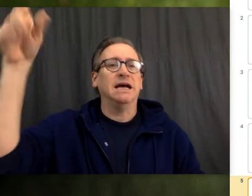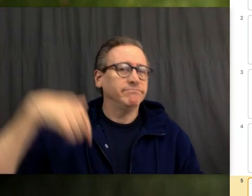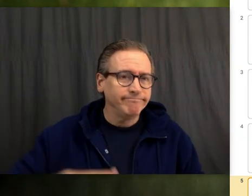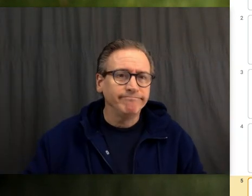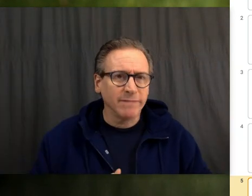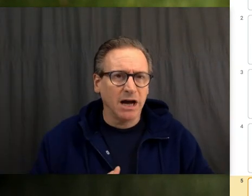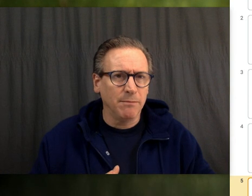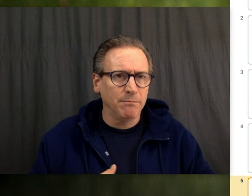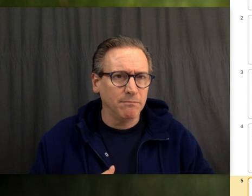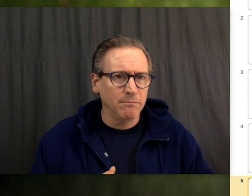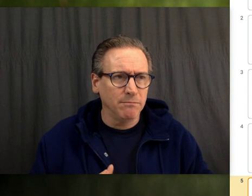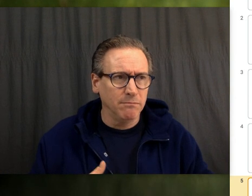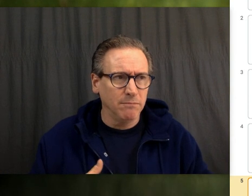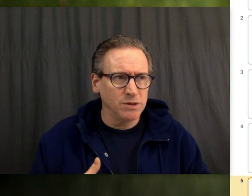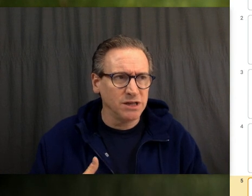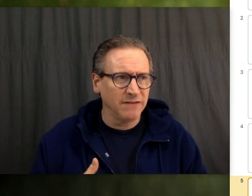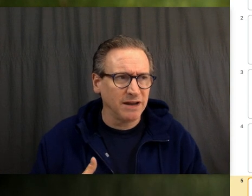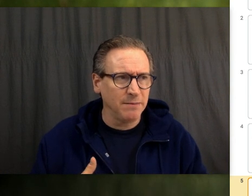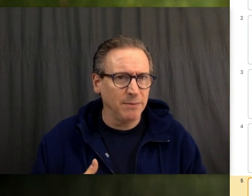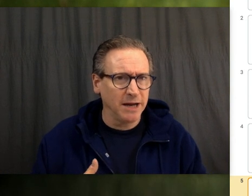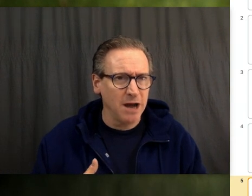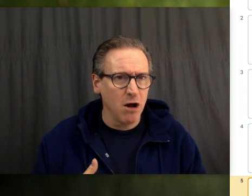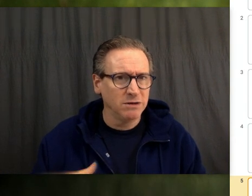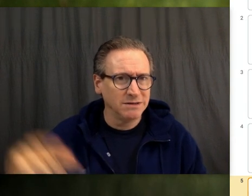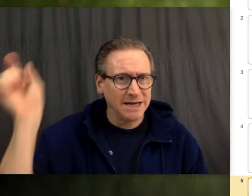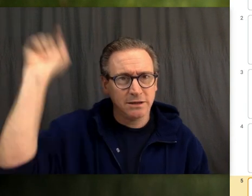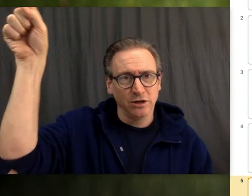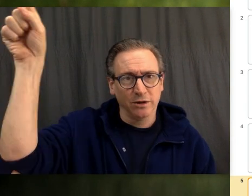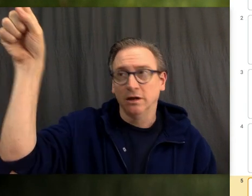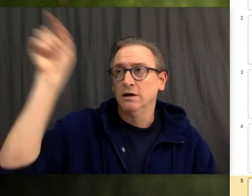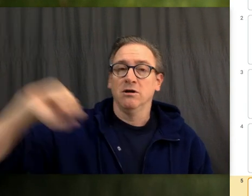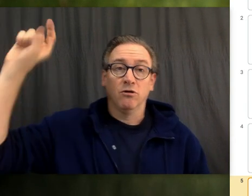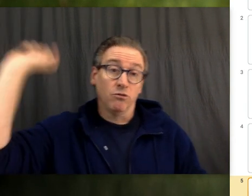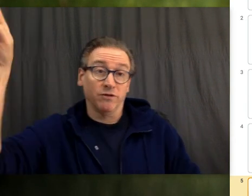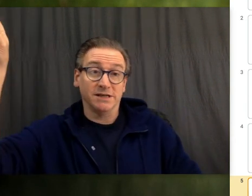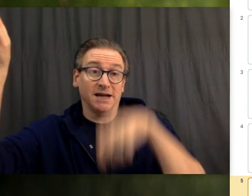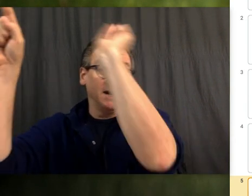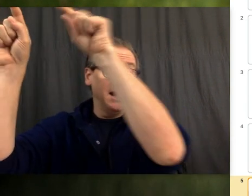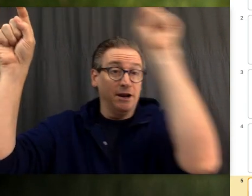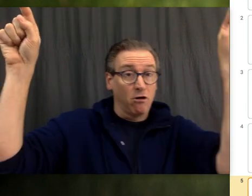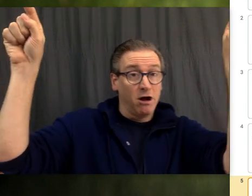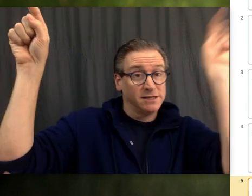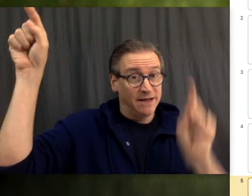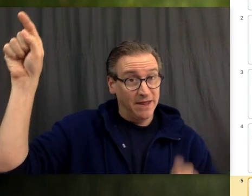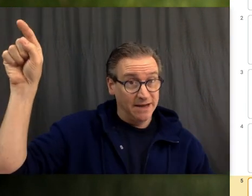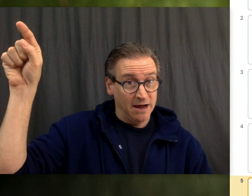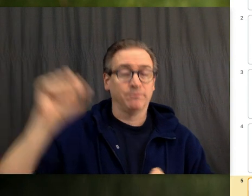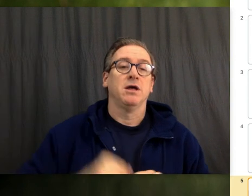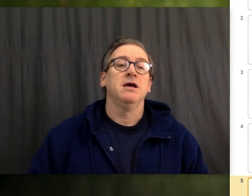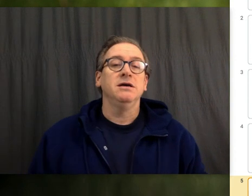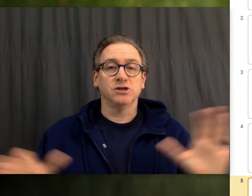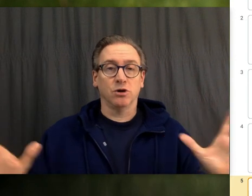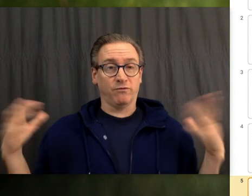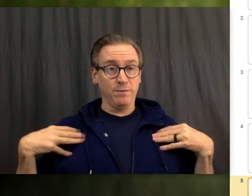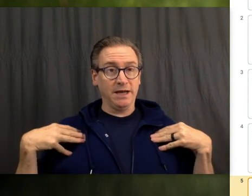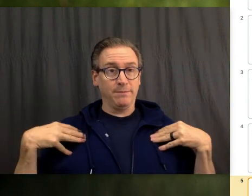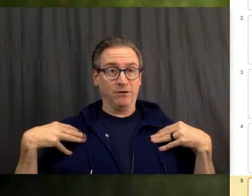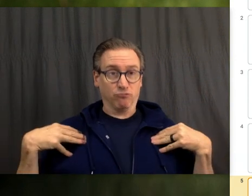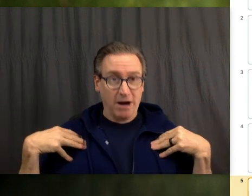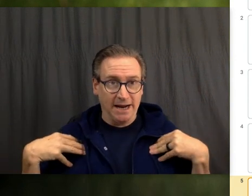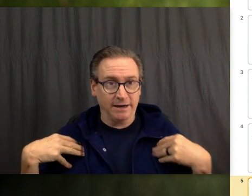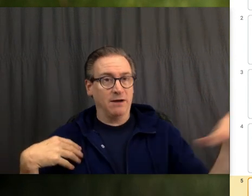yeah. Most of the left-handed people I know tend to do it this side and across and then down. So for